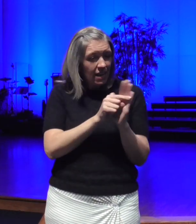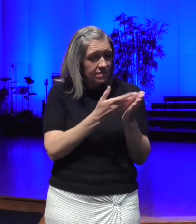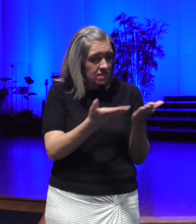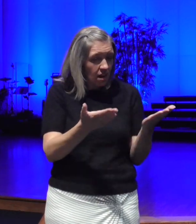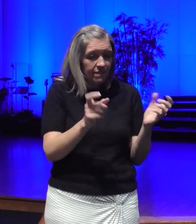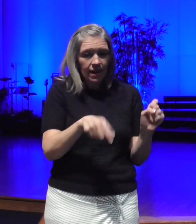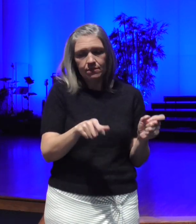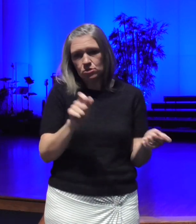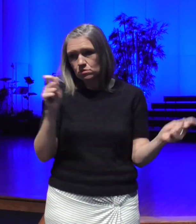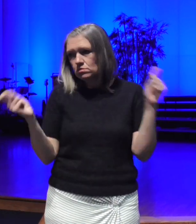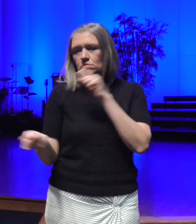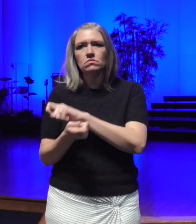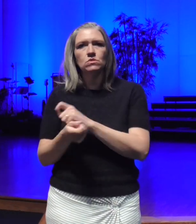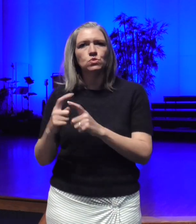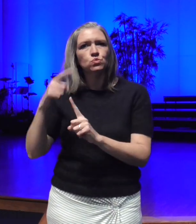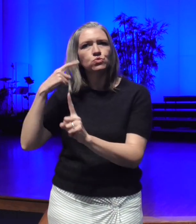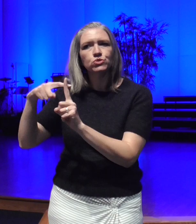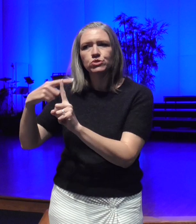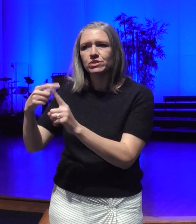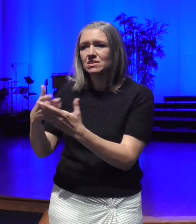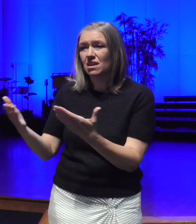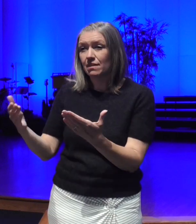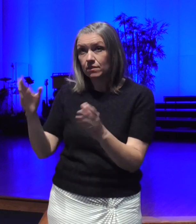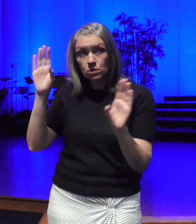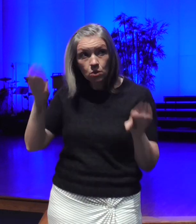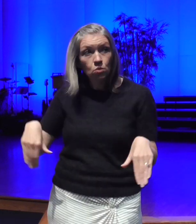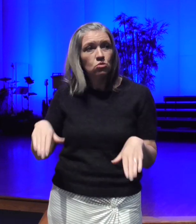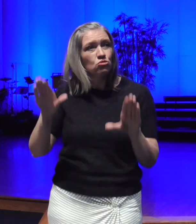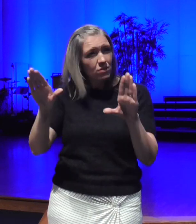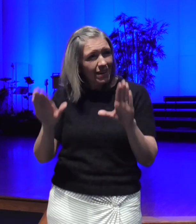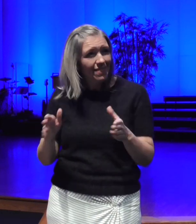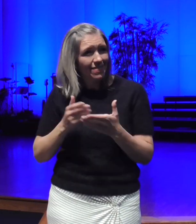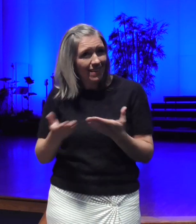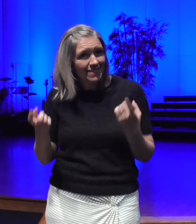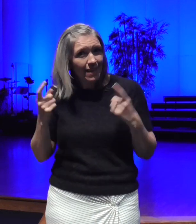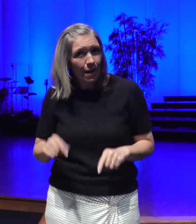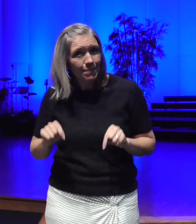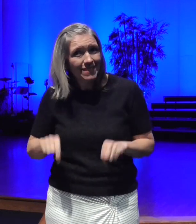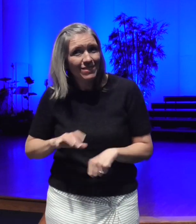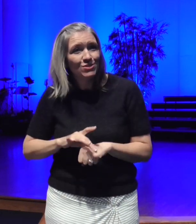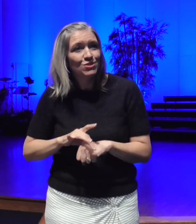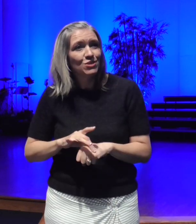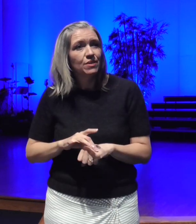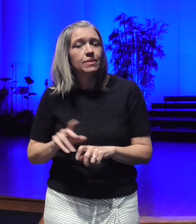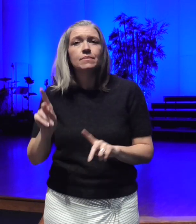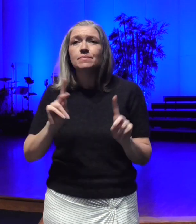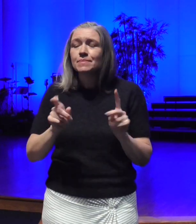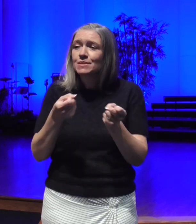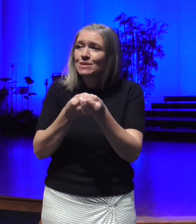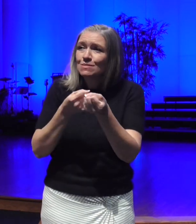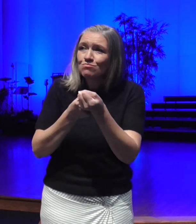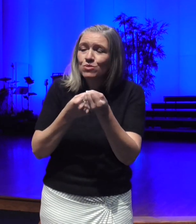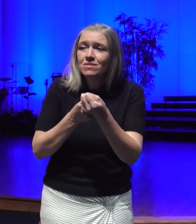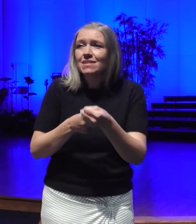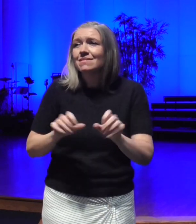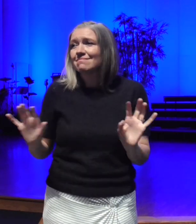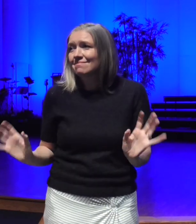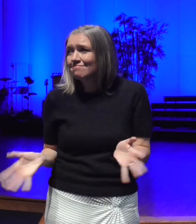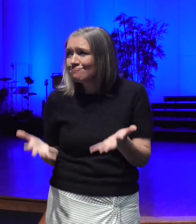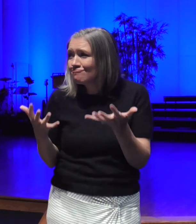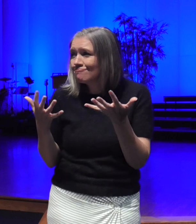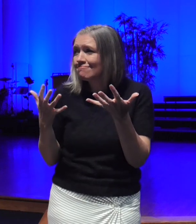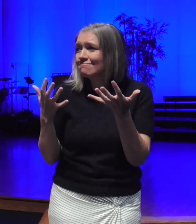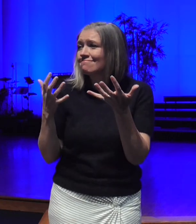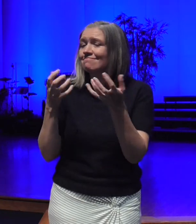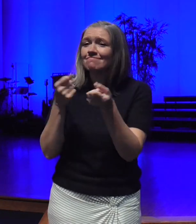good stuff, because you know what? There are great things happening on this earth. There are people supporting each other, lifting each other